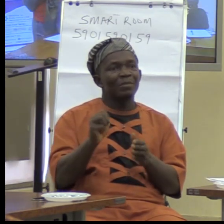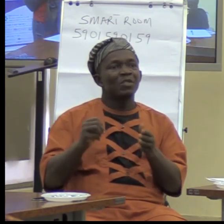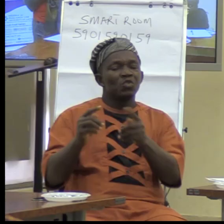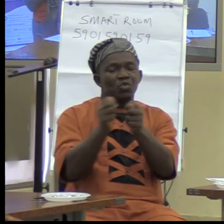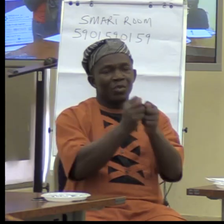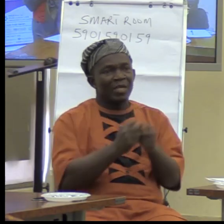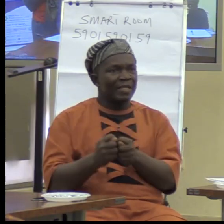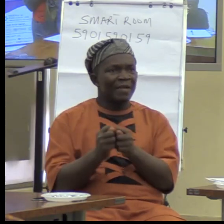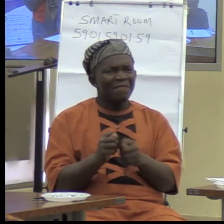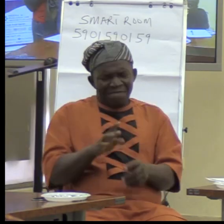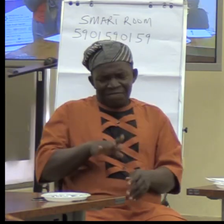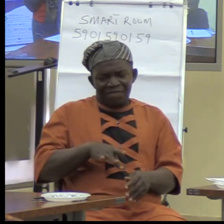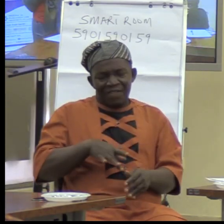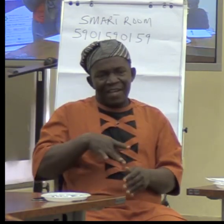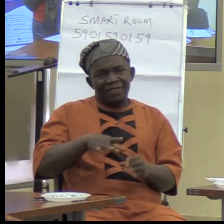overarching